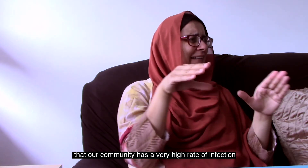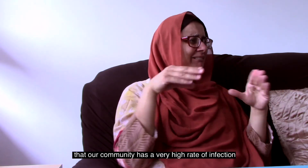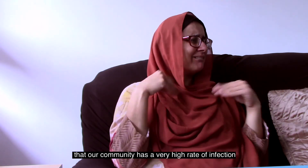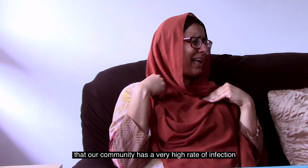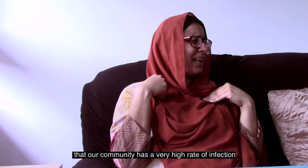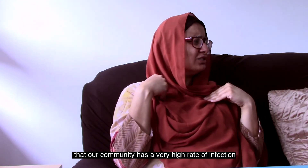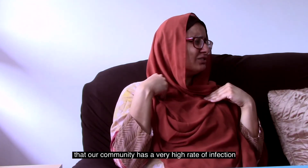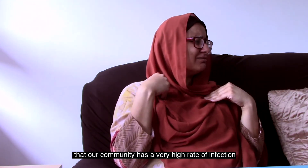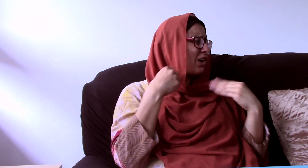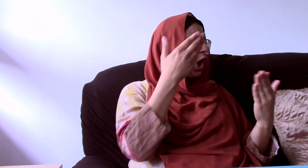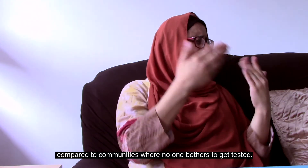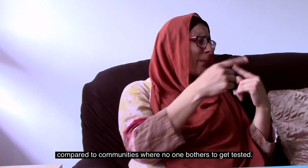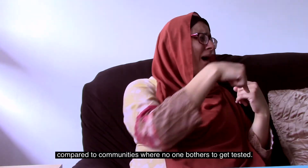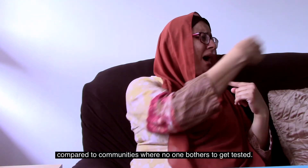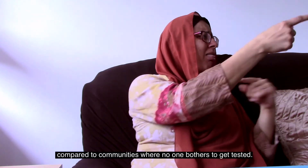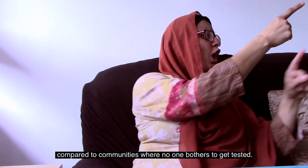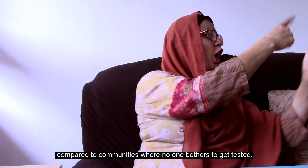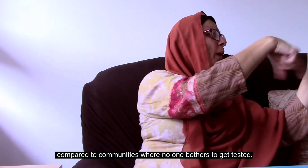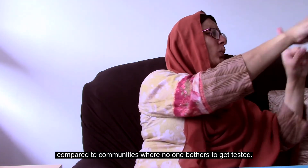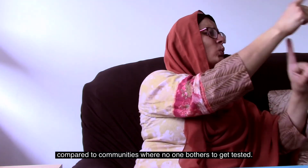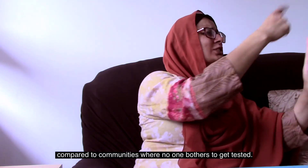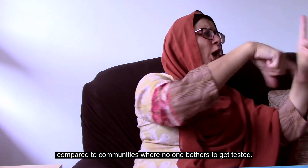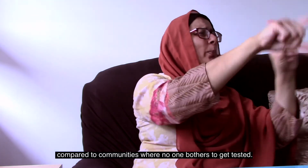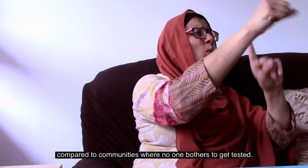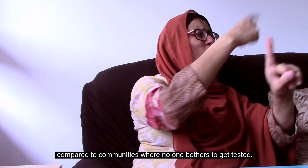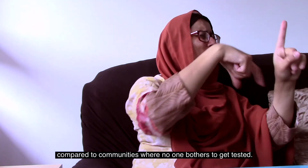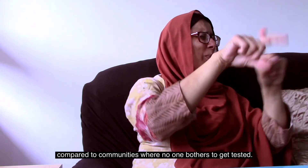infection compared to communities